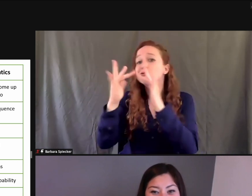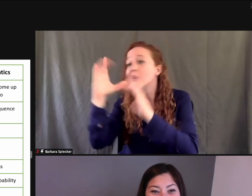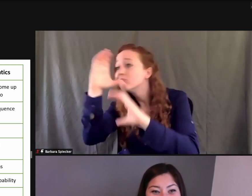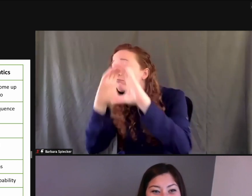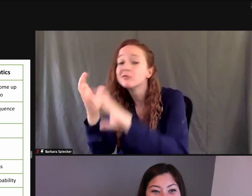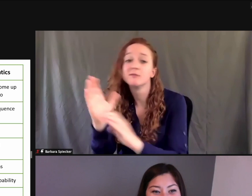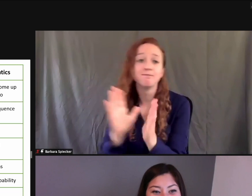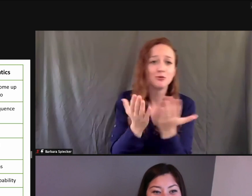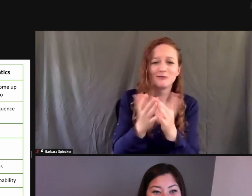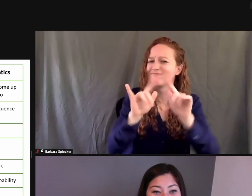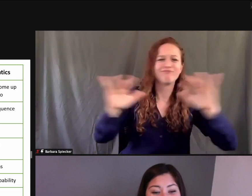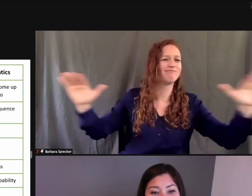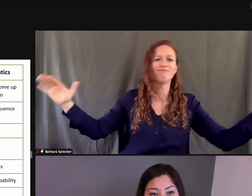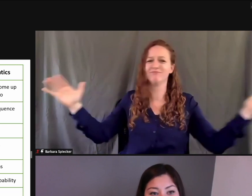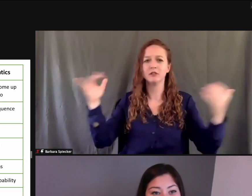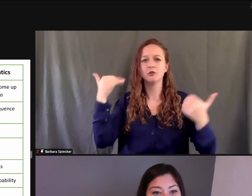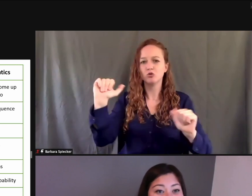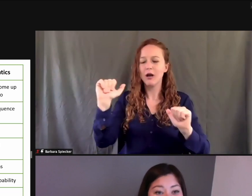the topic.